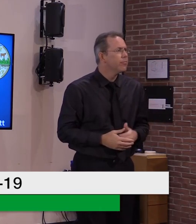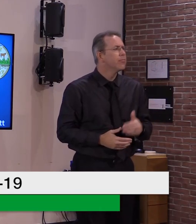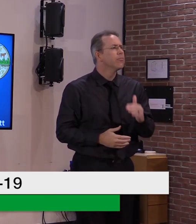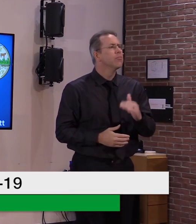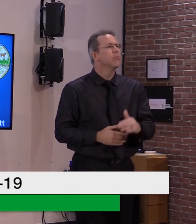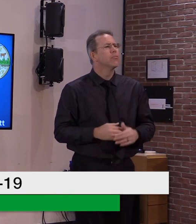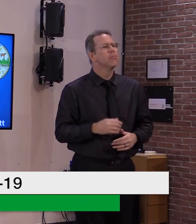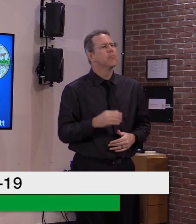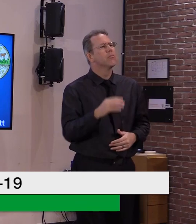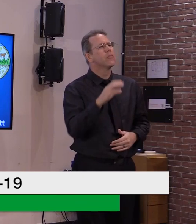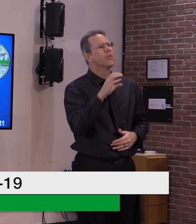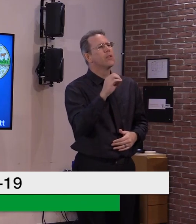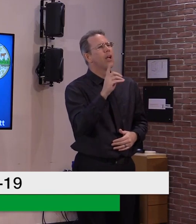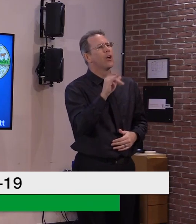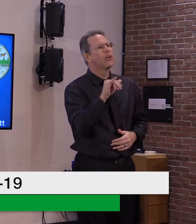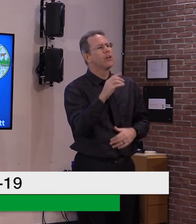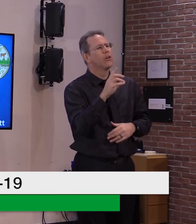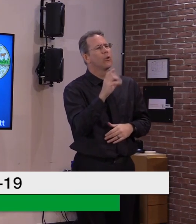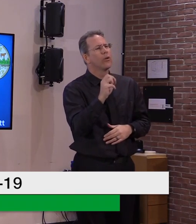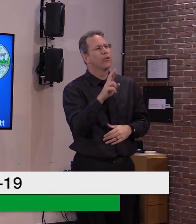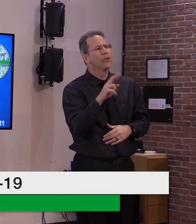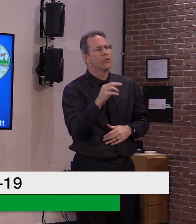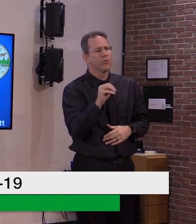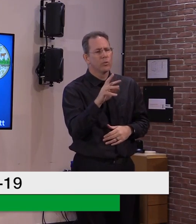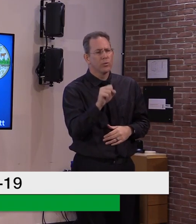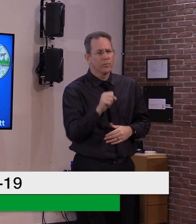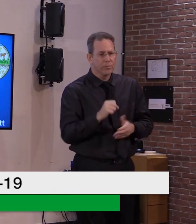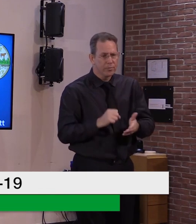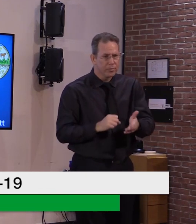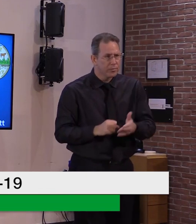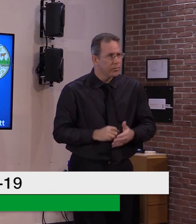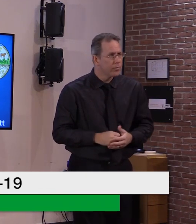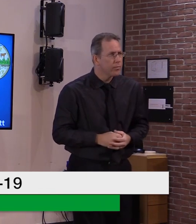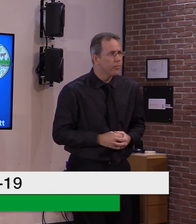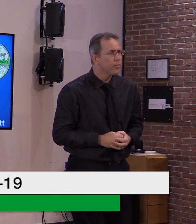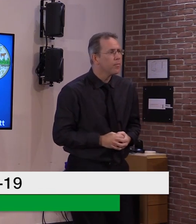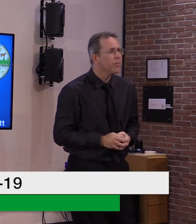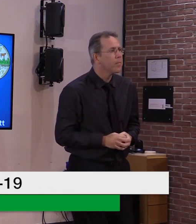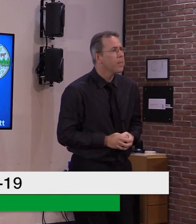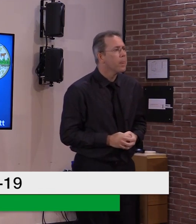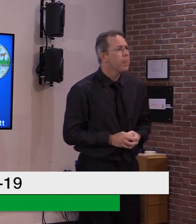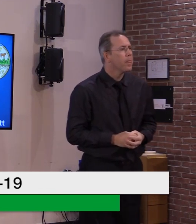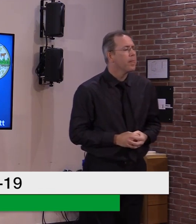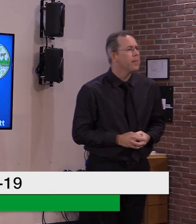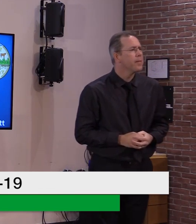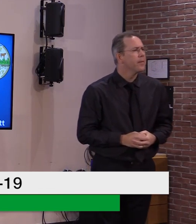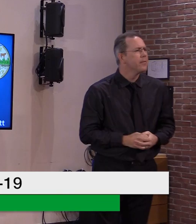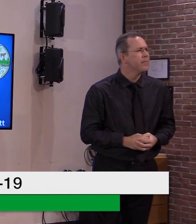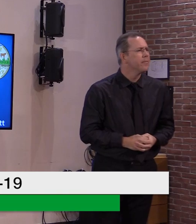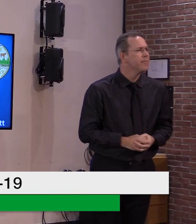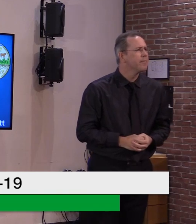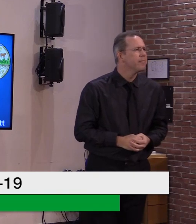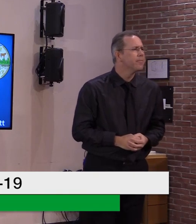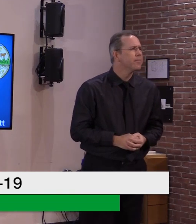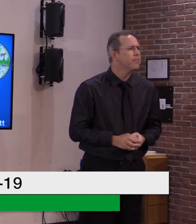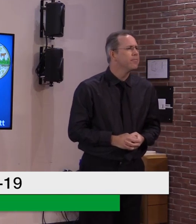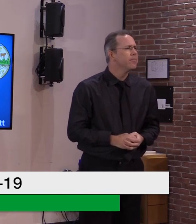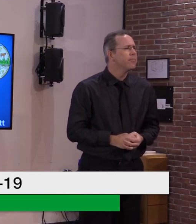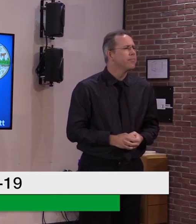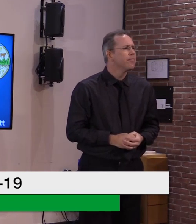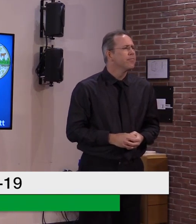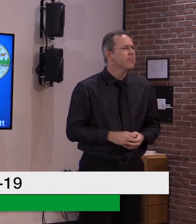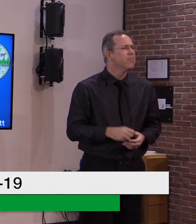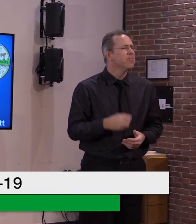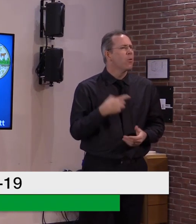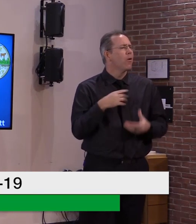good morning governor uh i shared my assessment but i'm gonna pick up this work here and hopefully ask a couple heartbeating questions for you